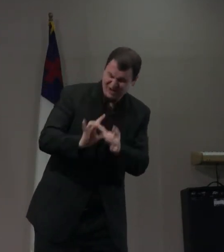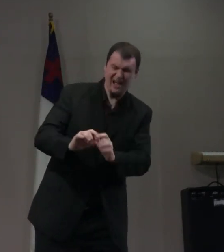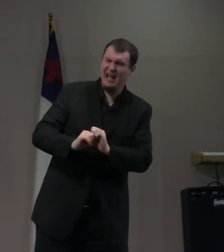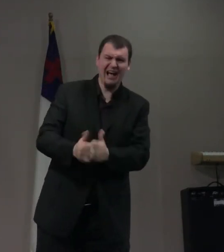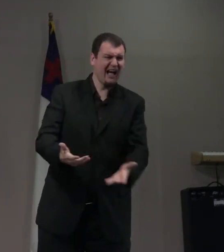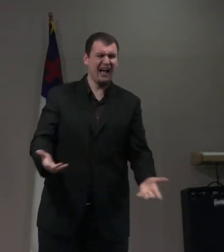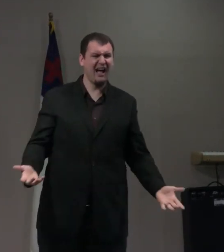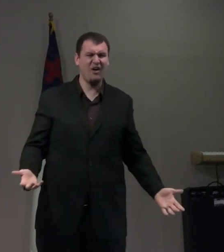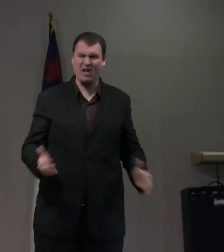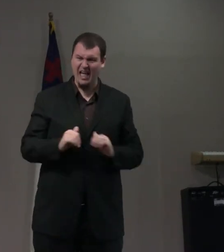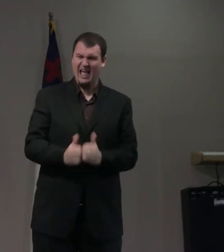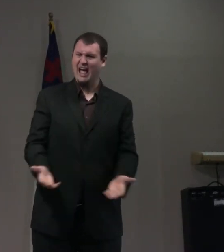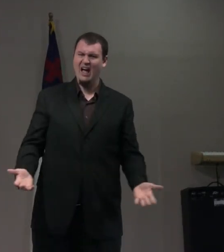can we all work together?